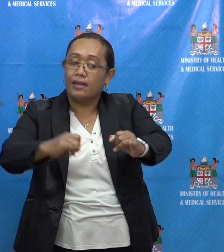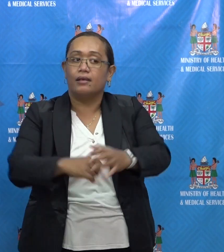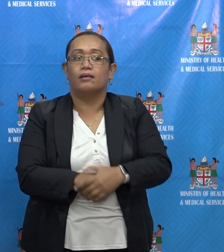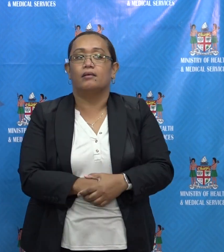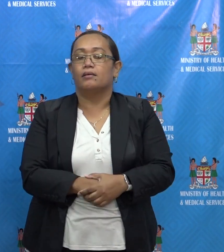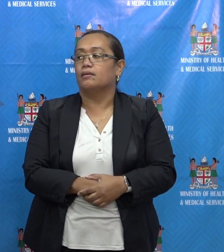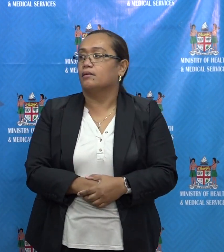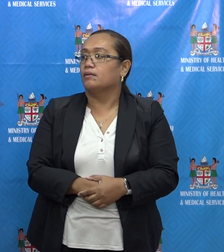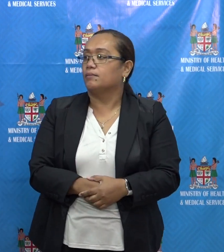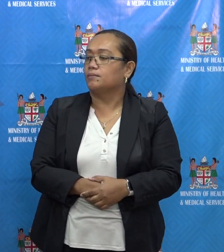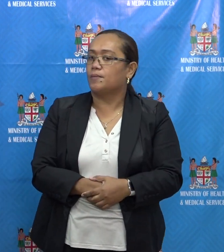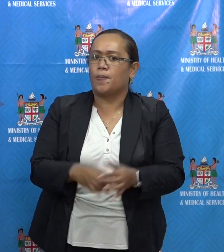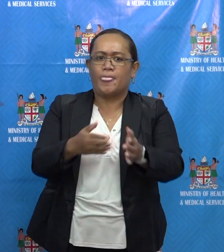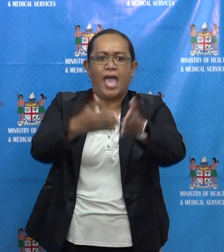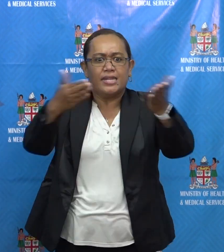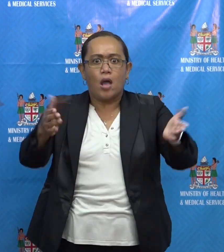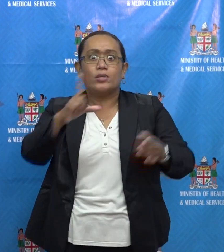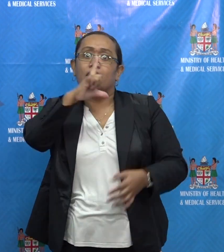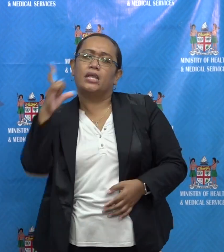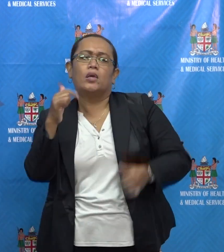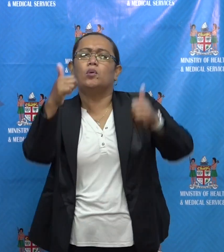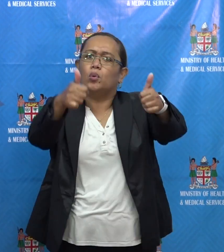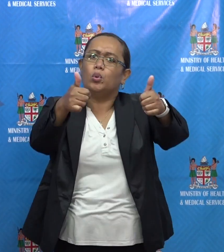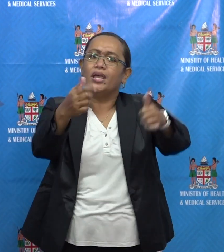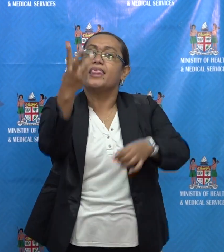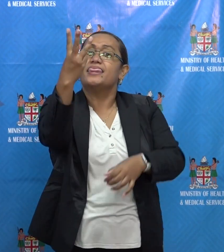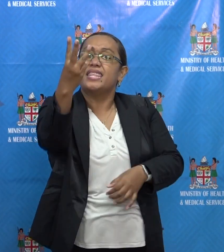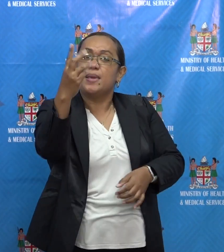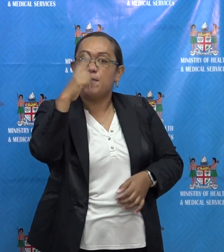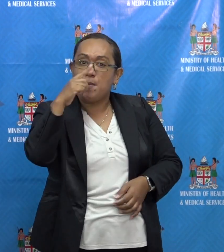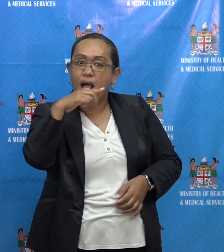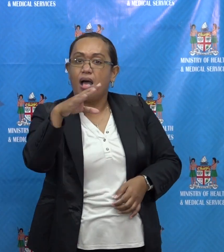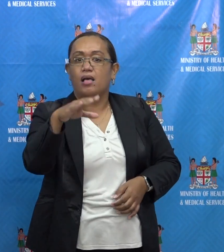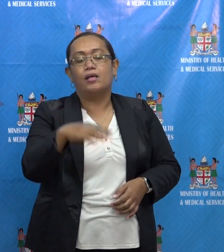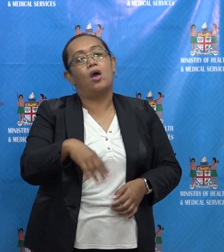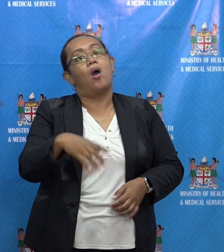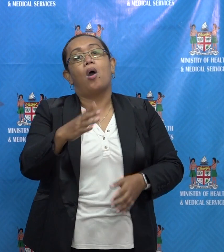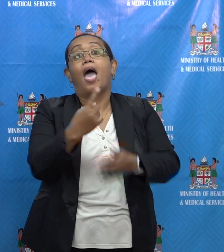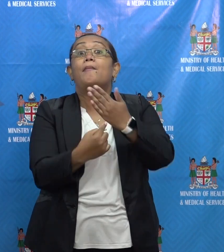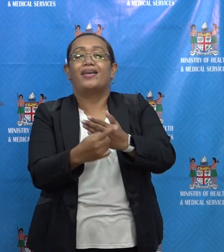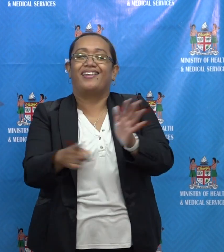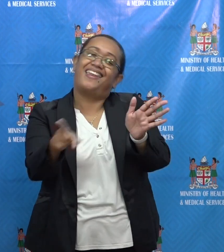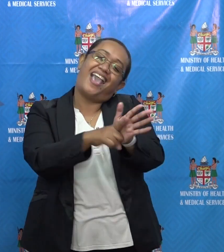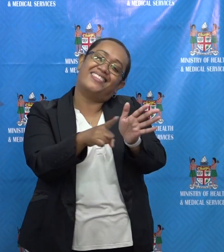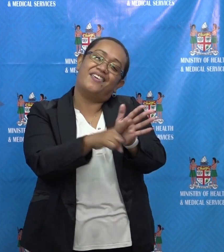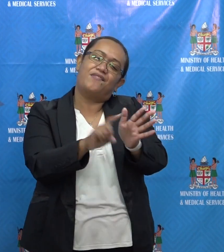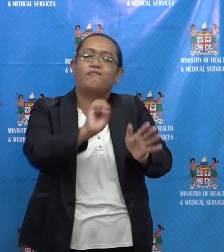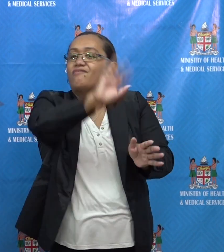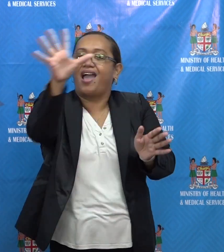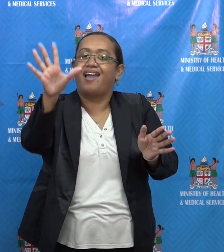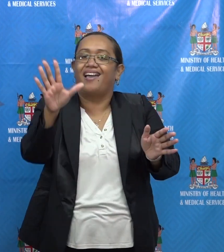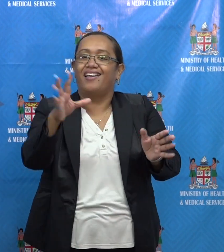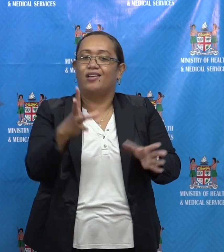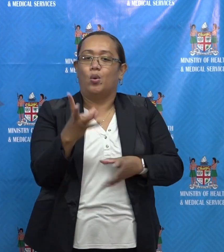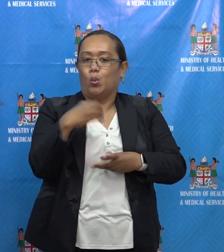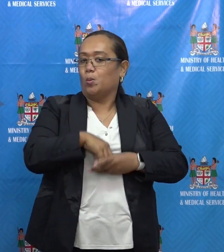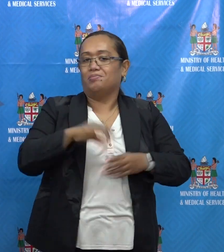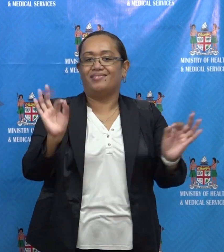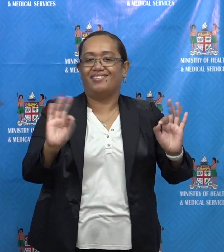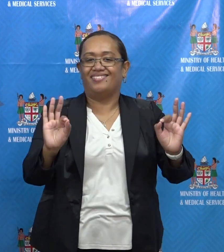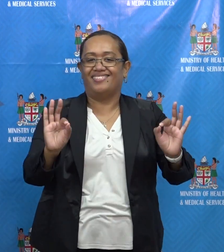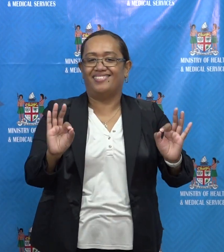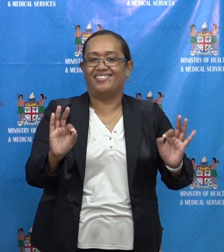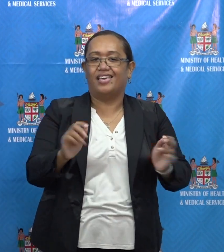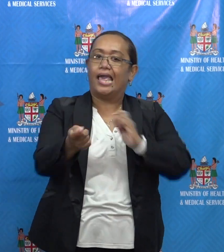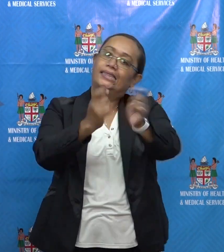As we mentioned yesterday, it was a good thing too that the three from Moturiki all turned negative, and they've been remained negative testing